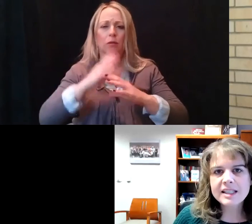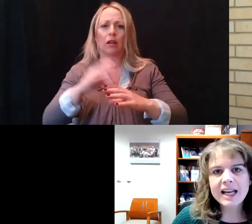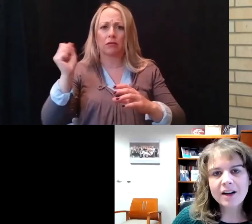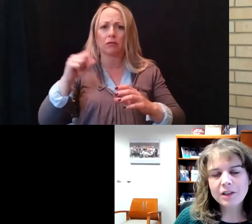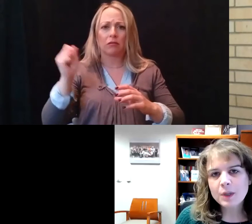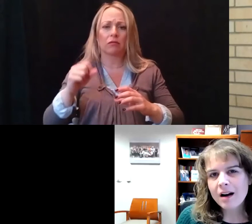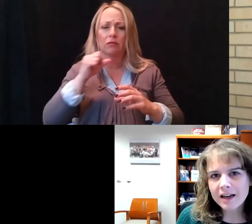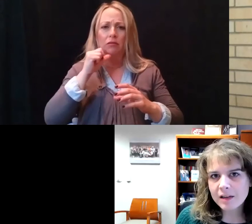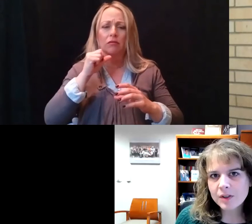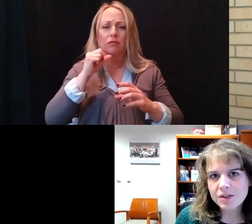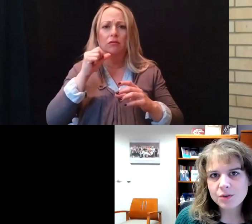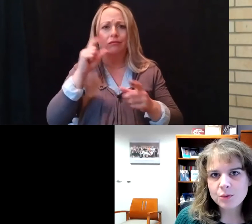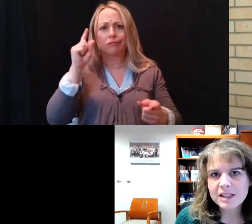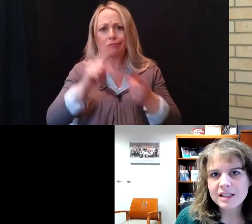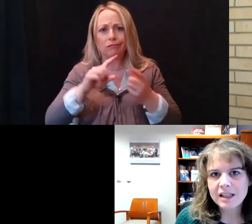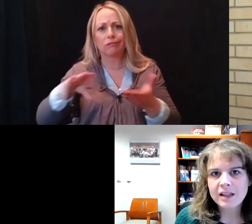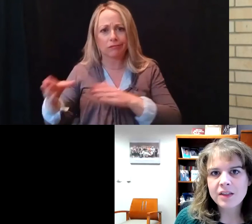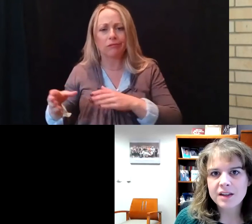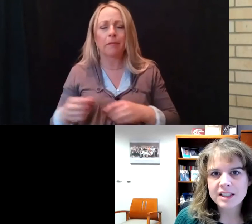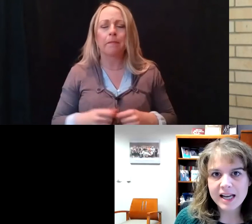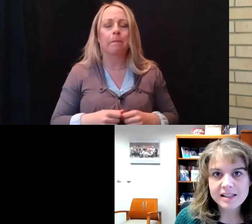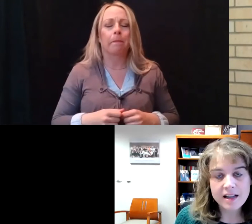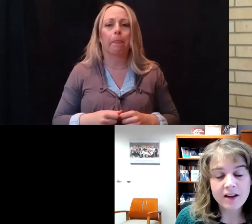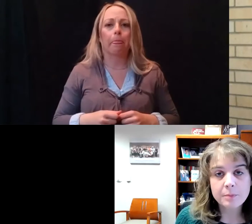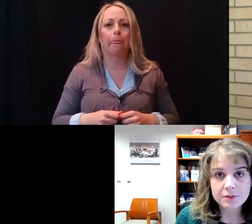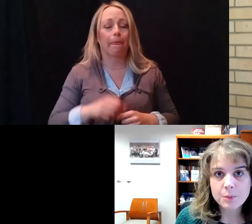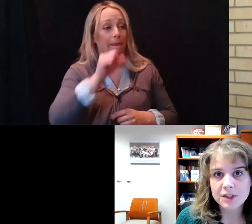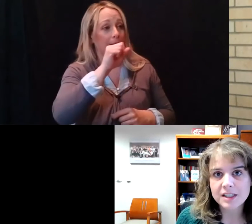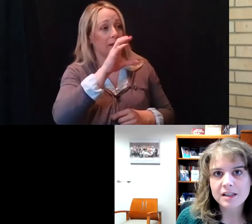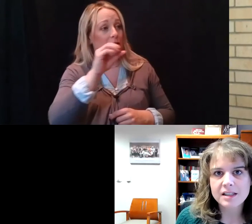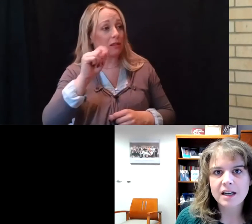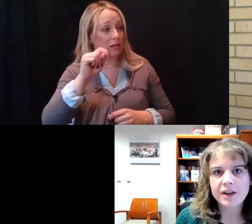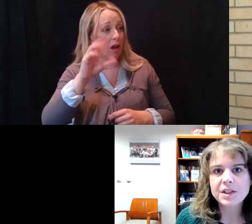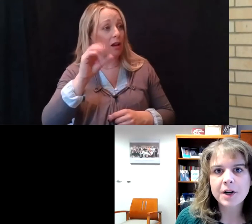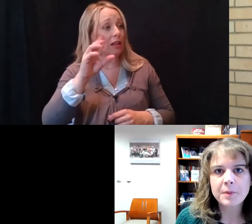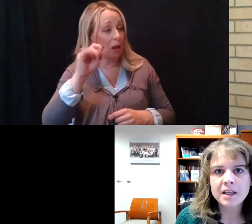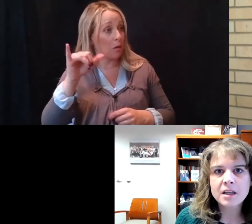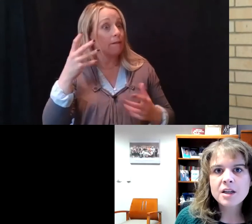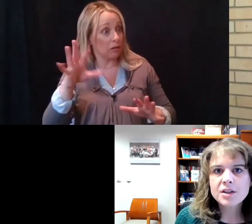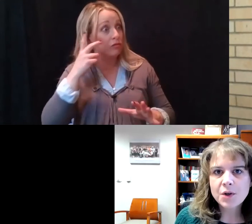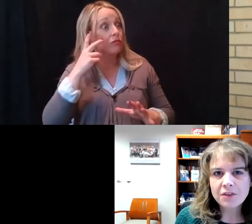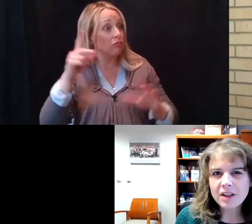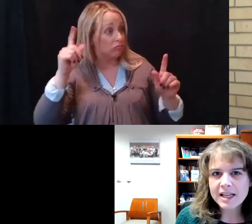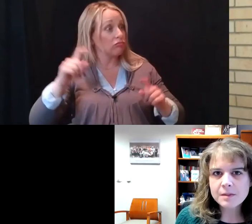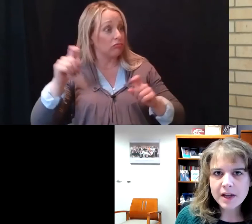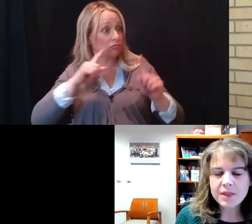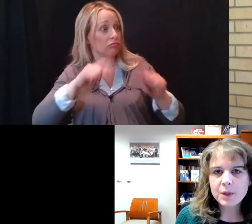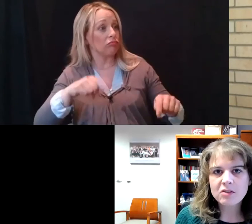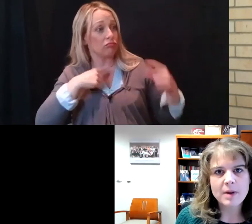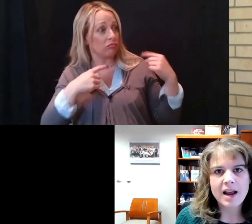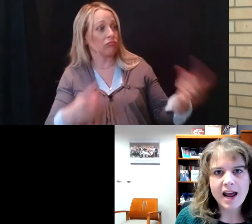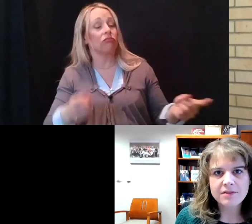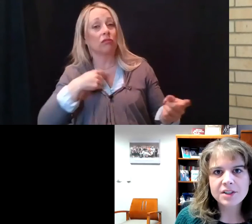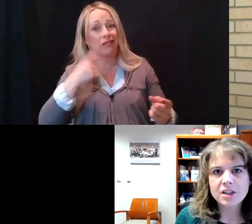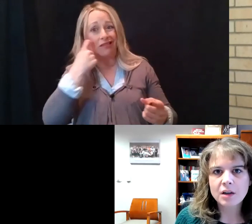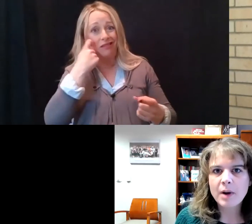In Scott County, we are able to see the tests that have been reported to the state health department. So over the last month, we have